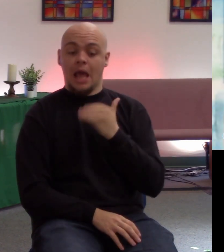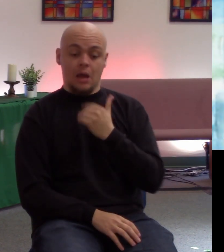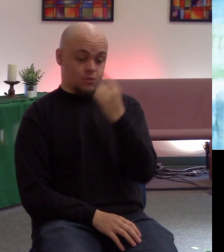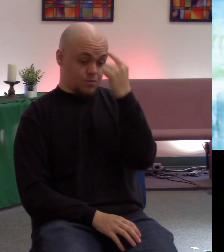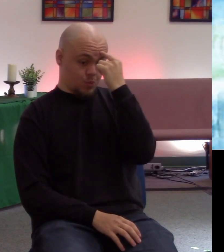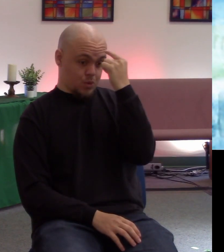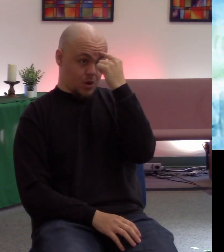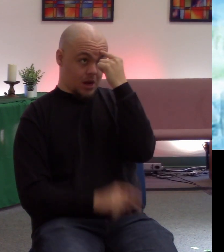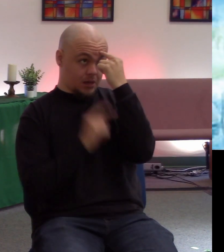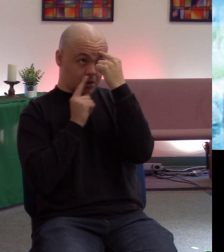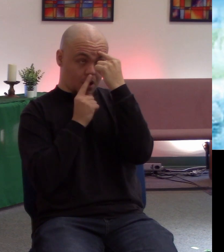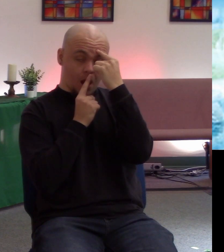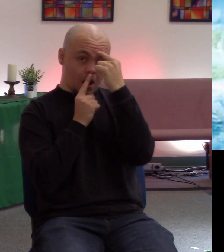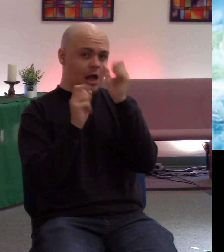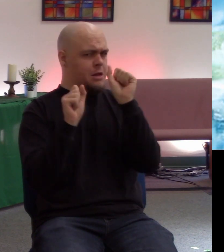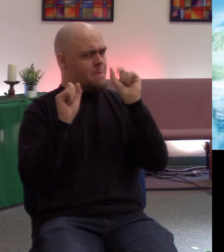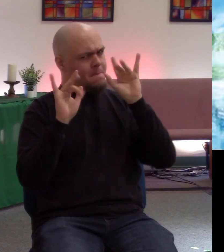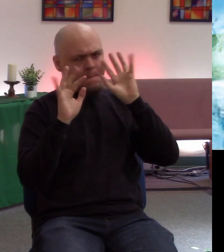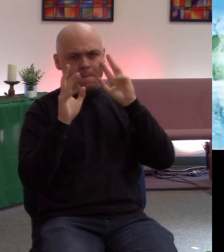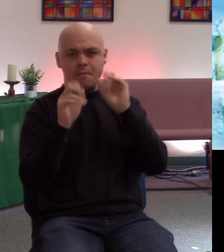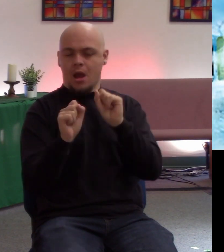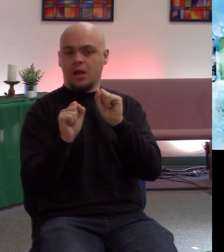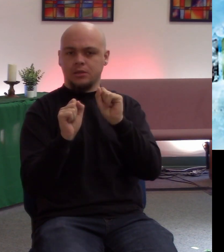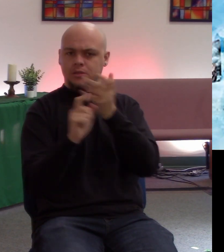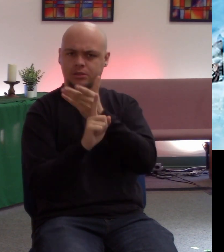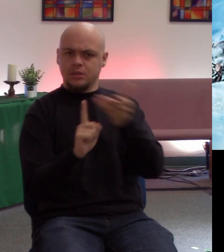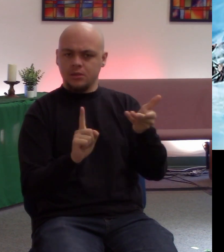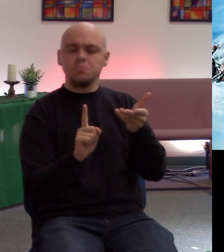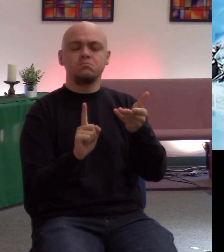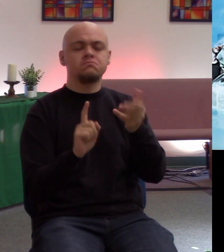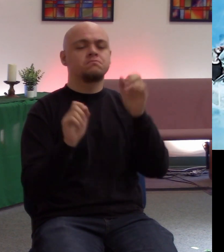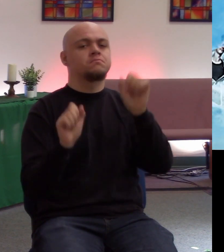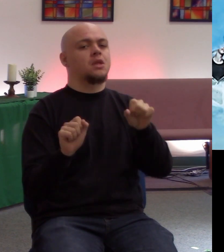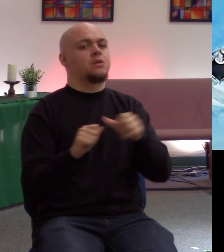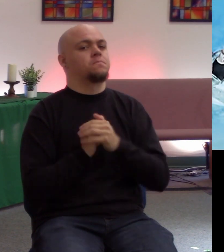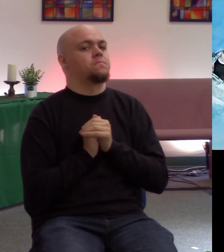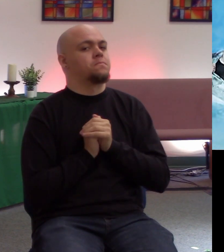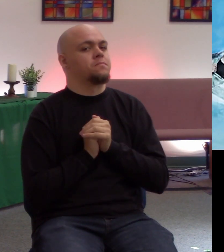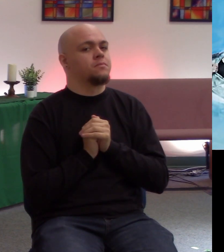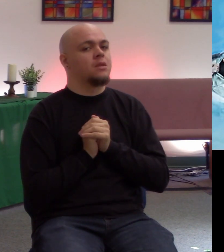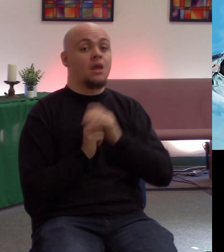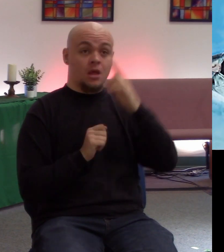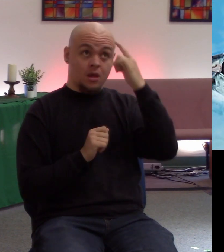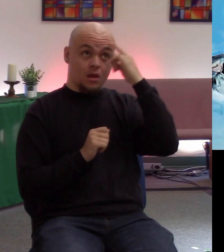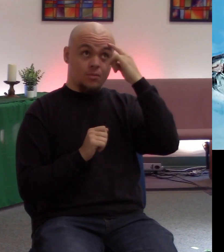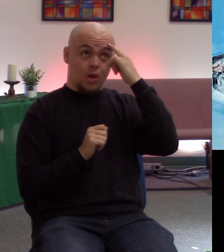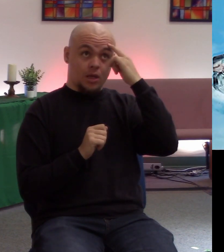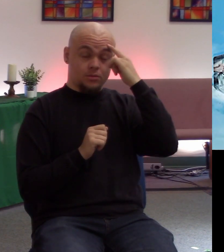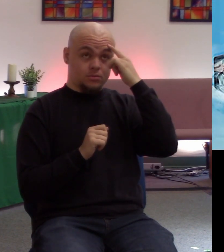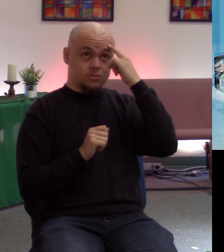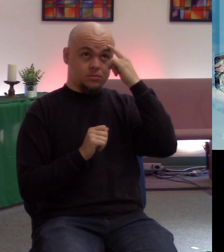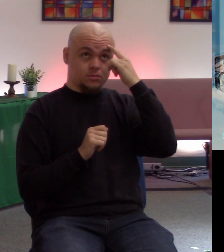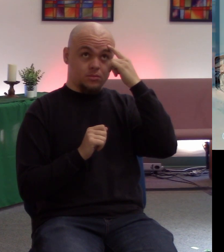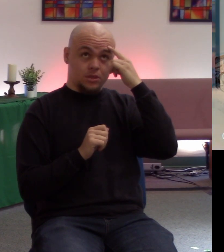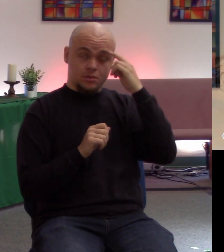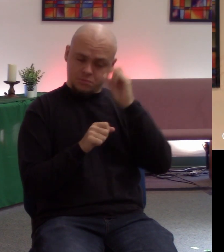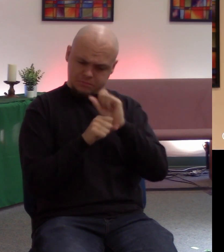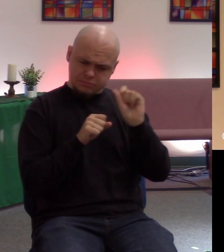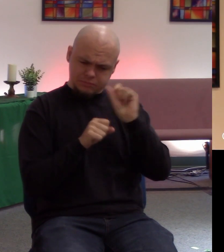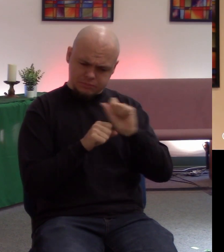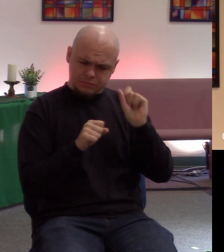our brain is an amazing, amazing thing. Our brain does